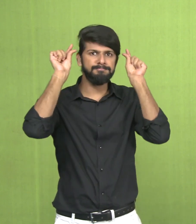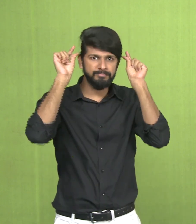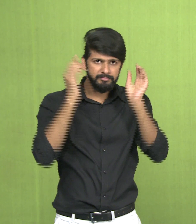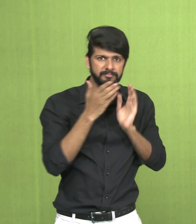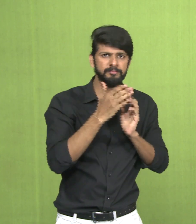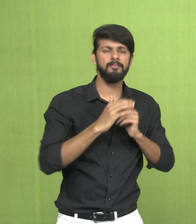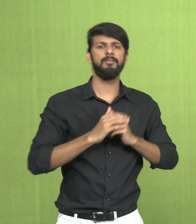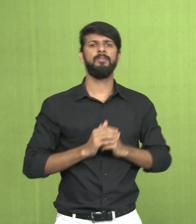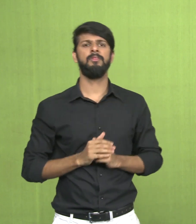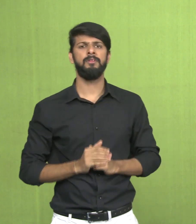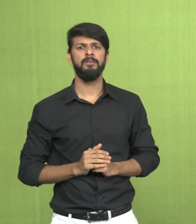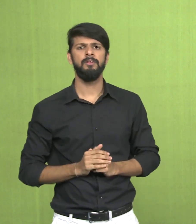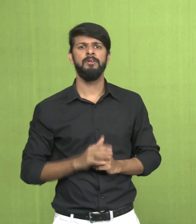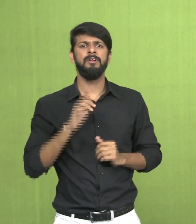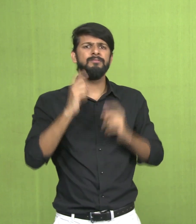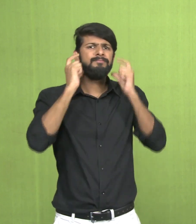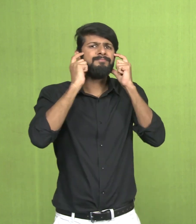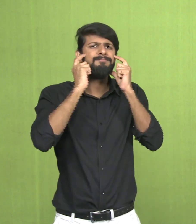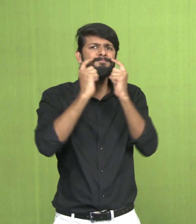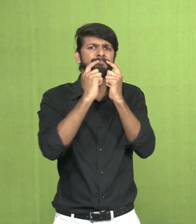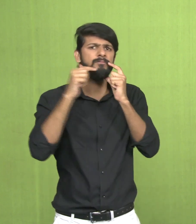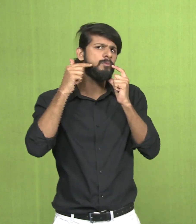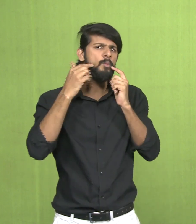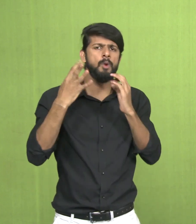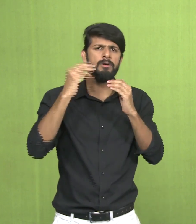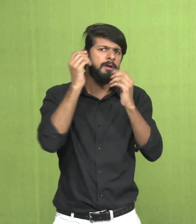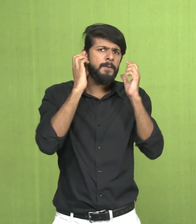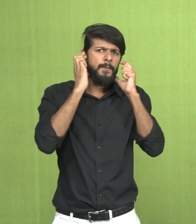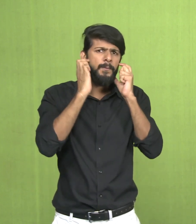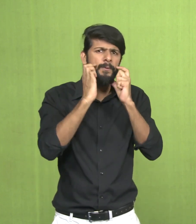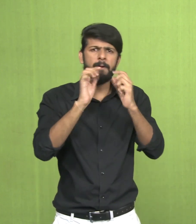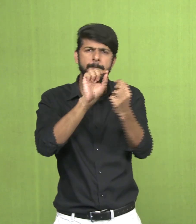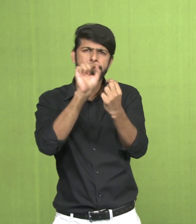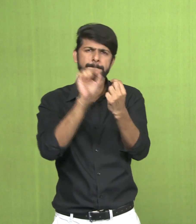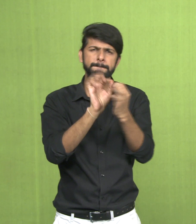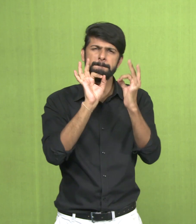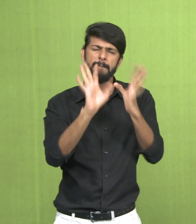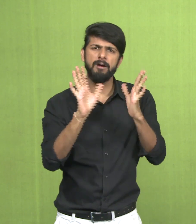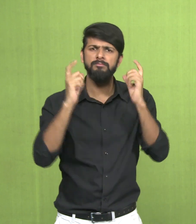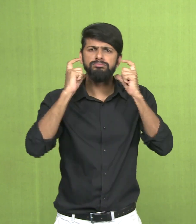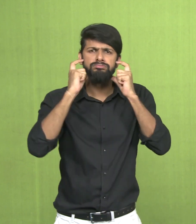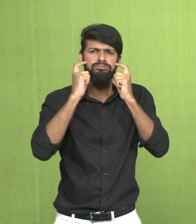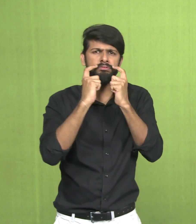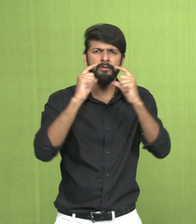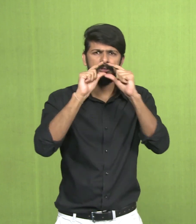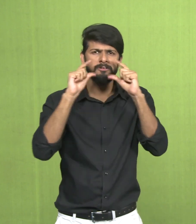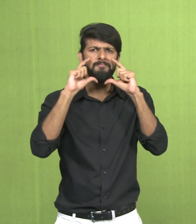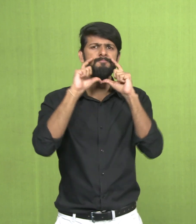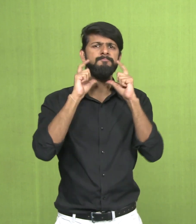the hair of the priest king is parted in the center, the beard is neat and